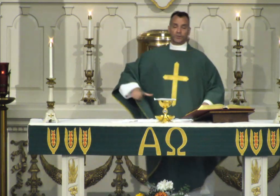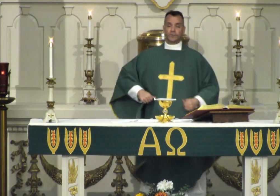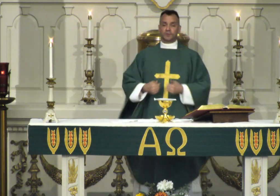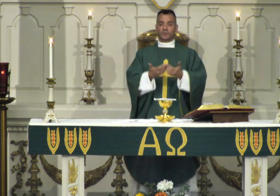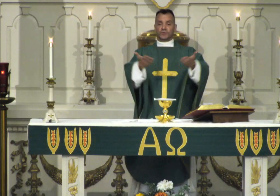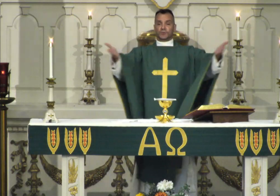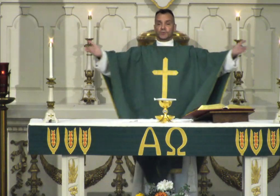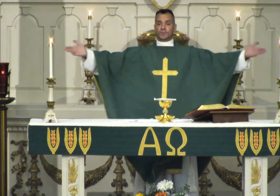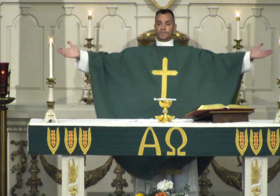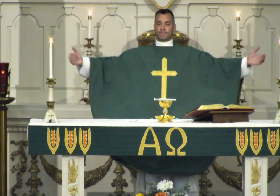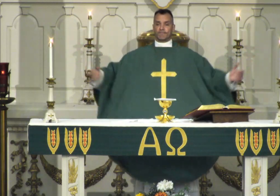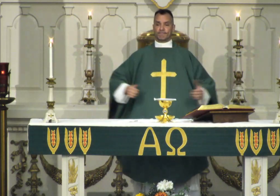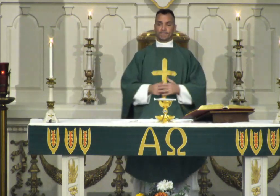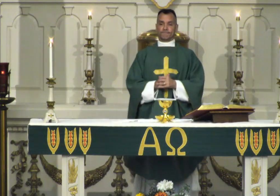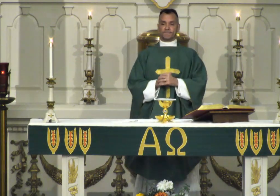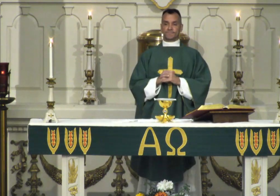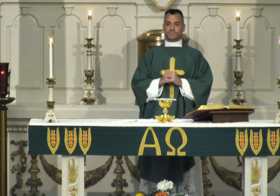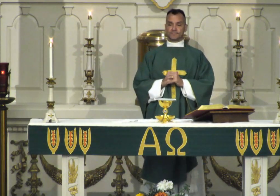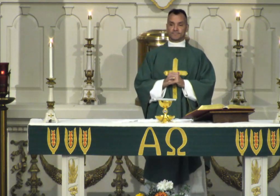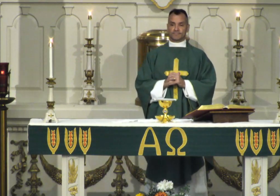The Lord be with you.